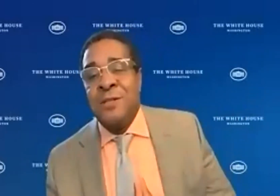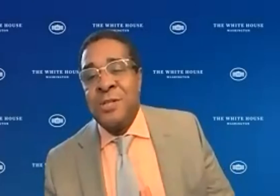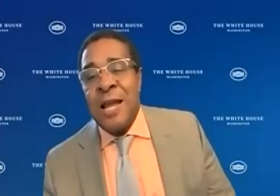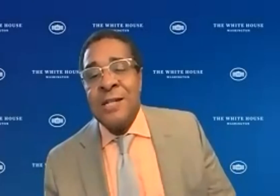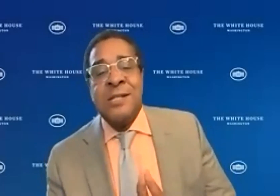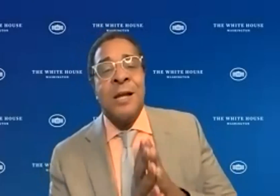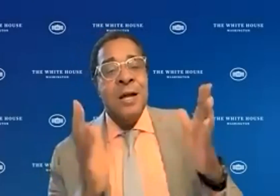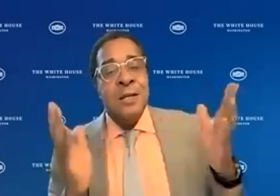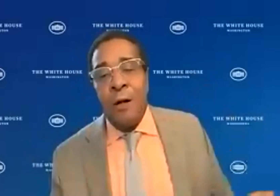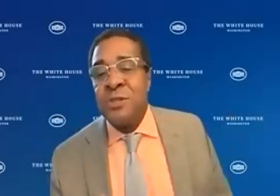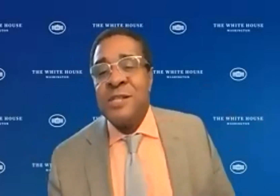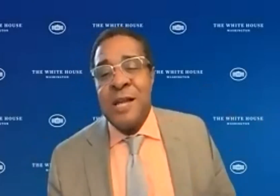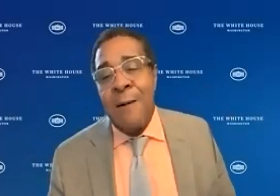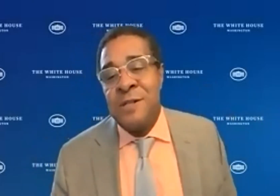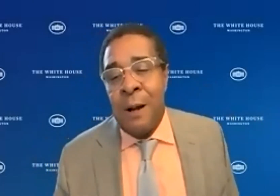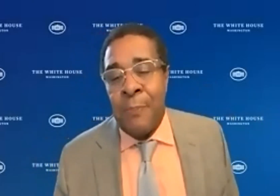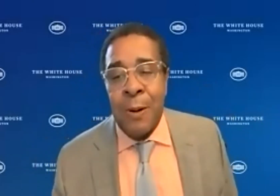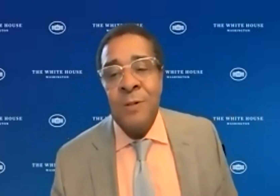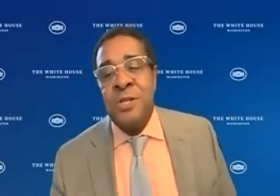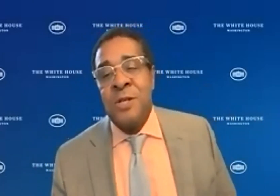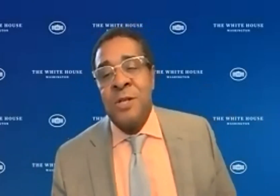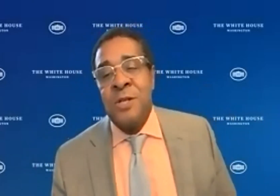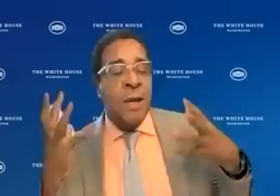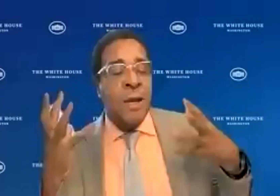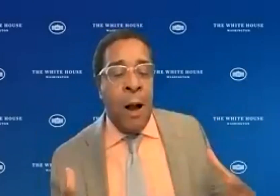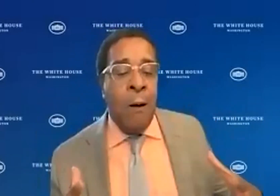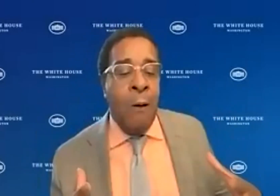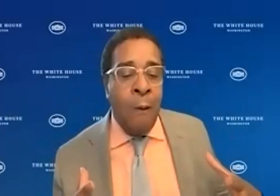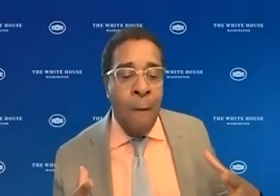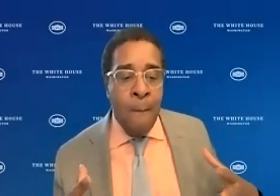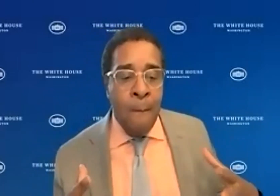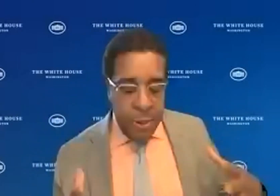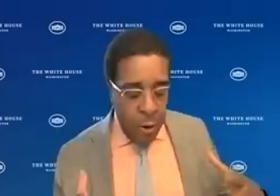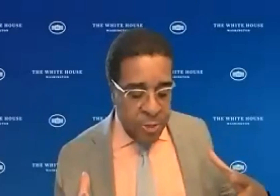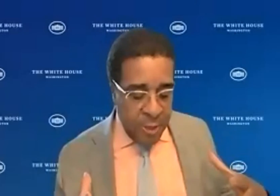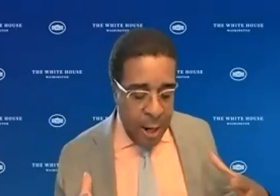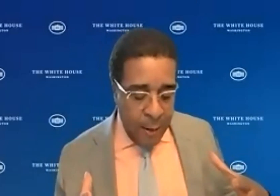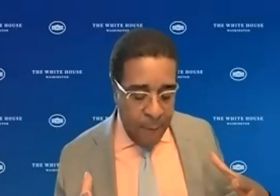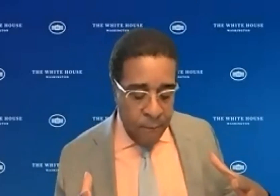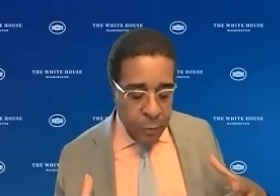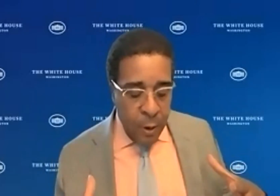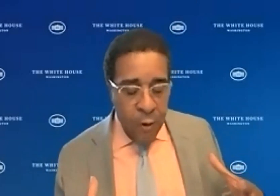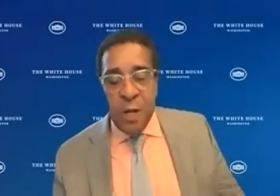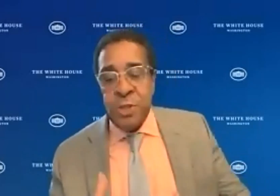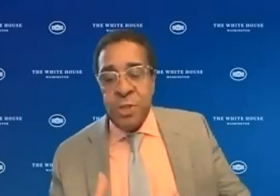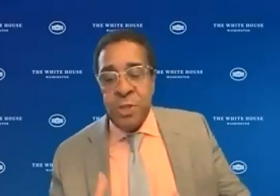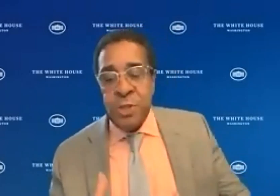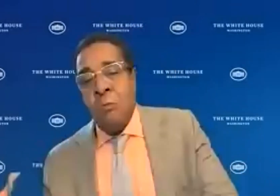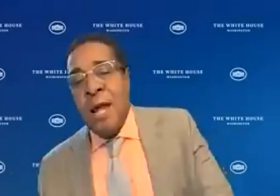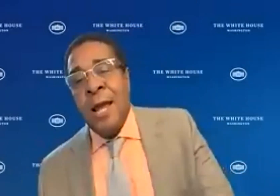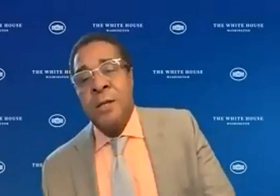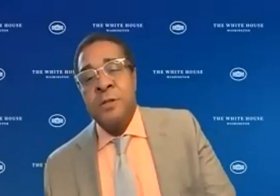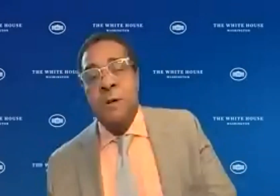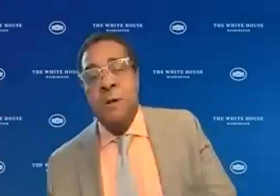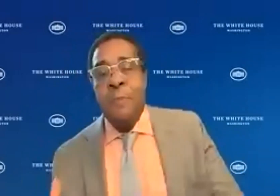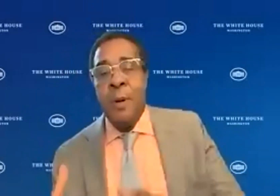training and understanding, culturally competent approaches. So it is all both frustrating on